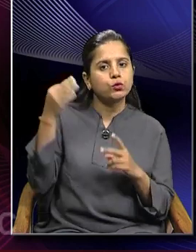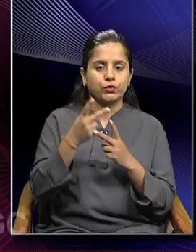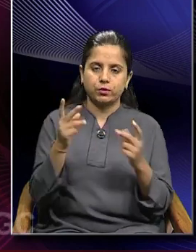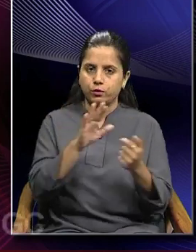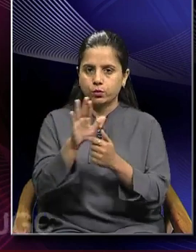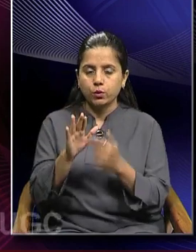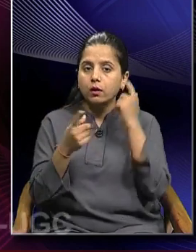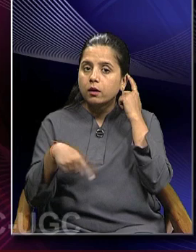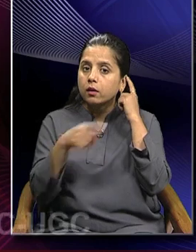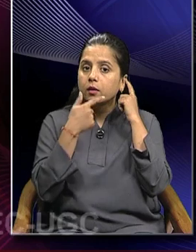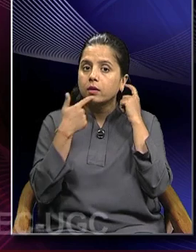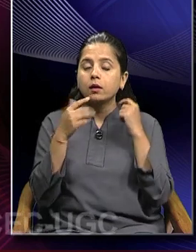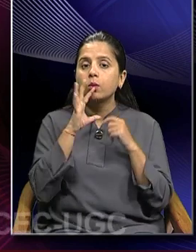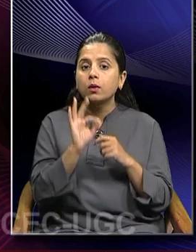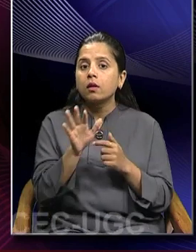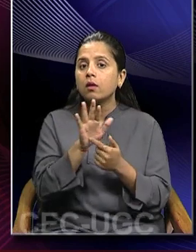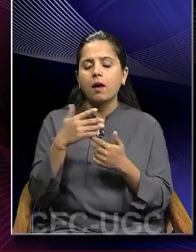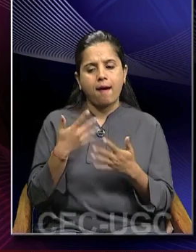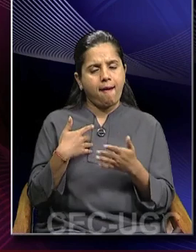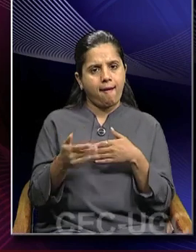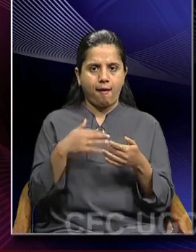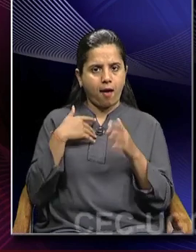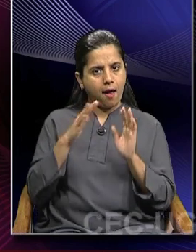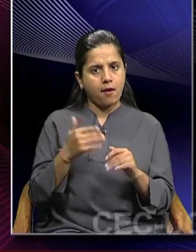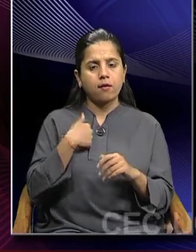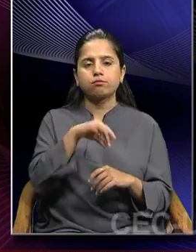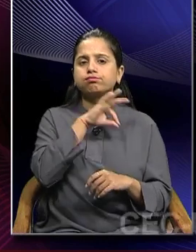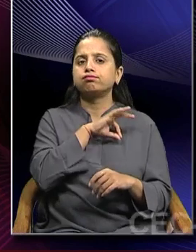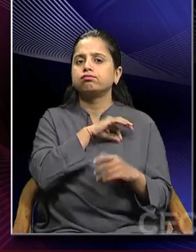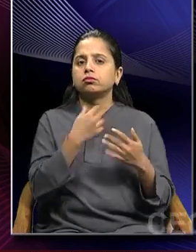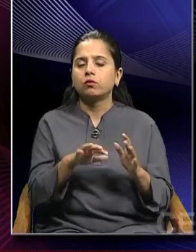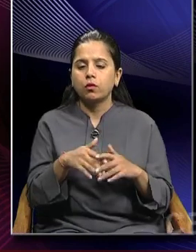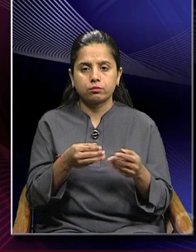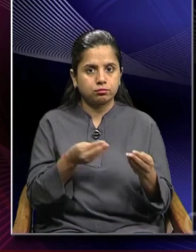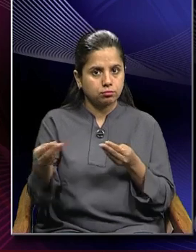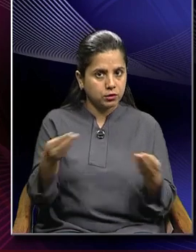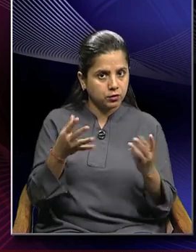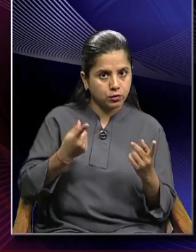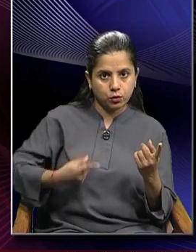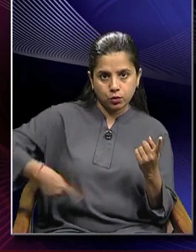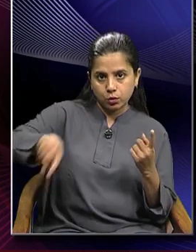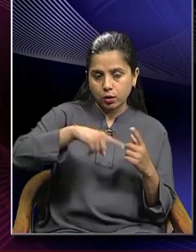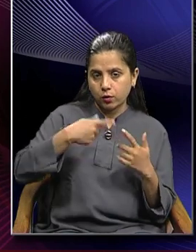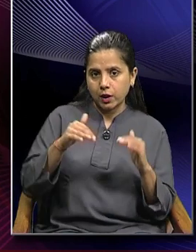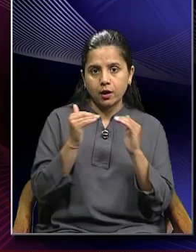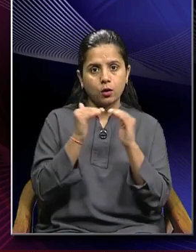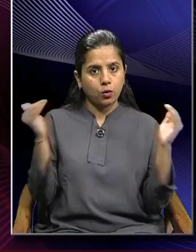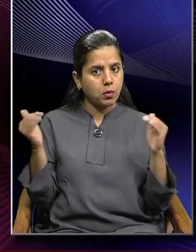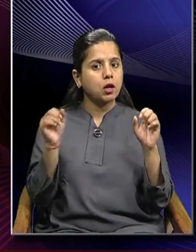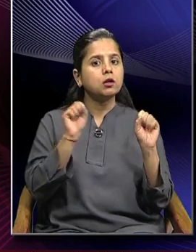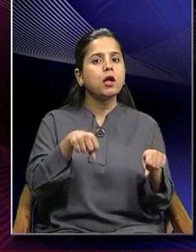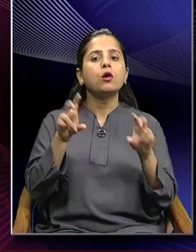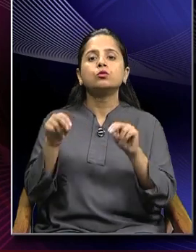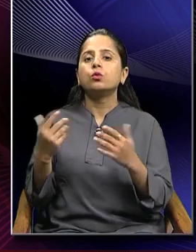red is indicative of whatever we have earned, whether it is distributed among all in an equitable manner or not,